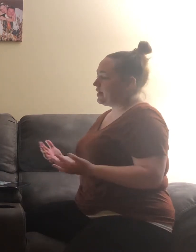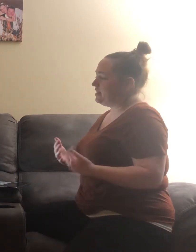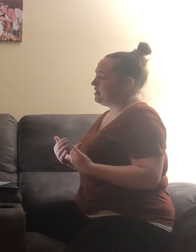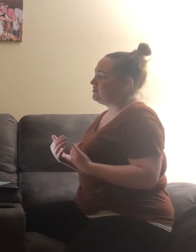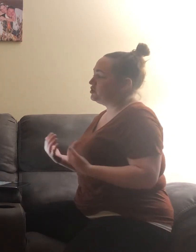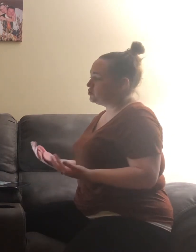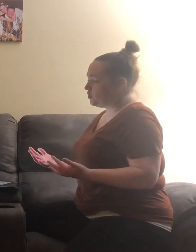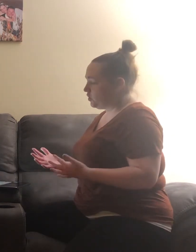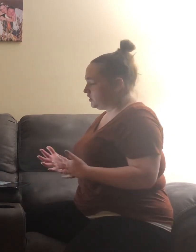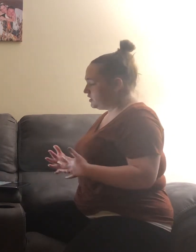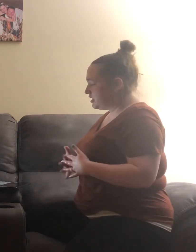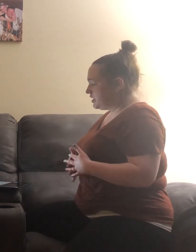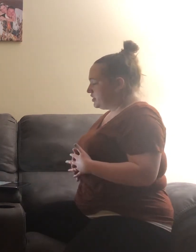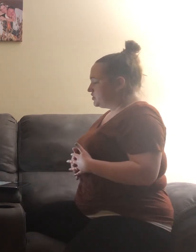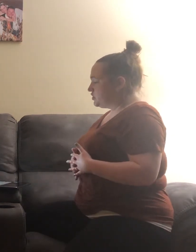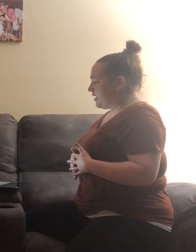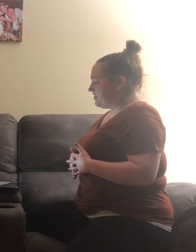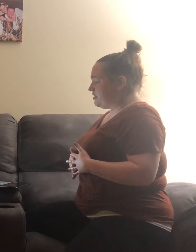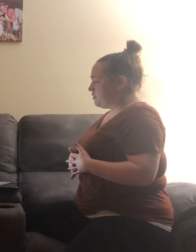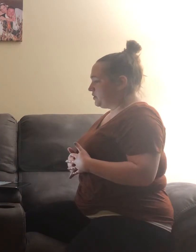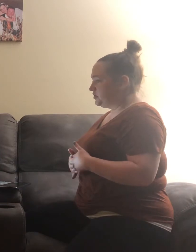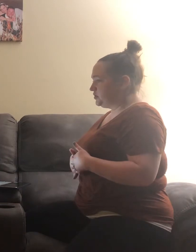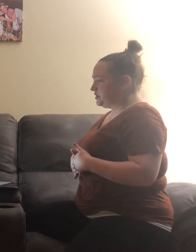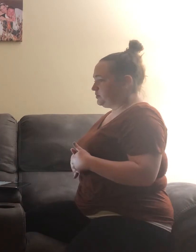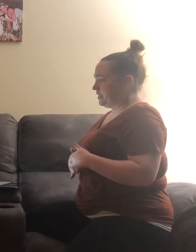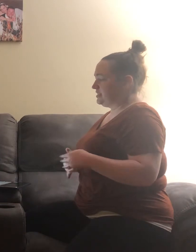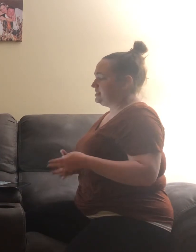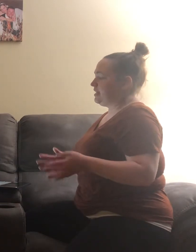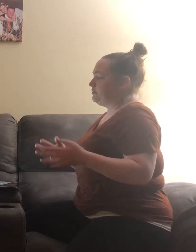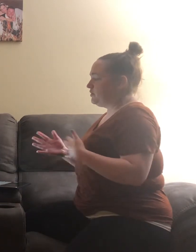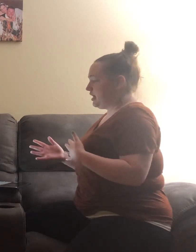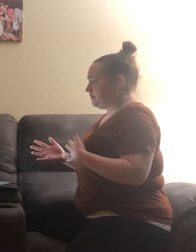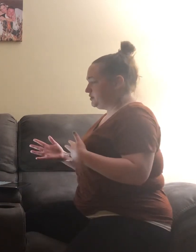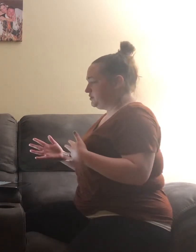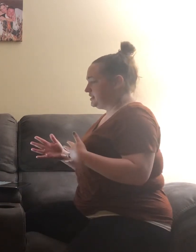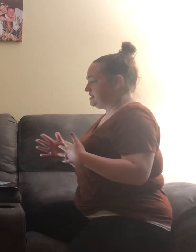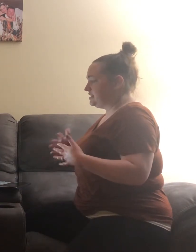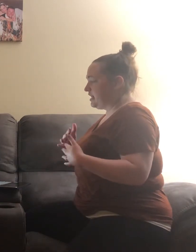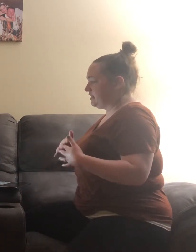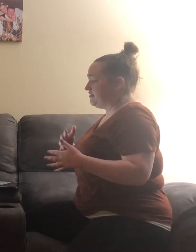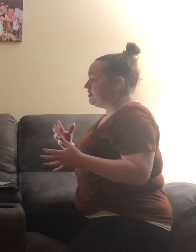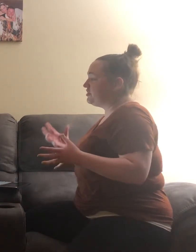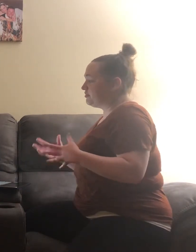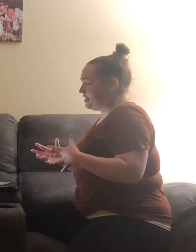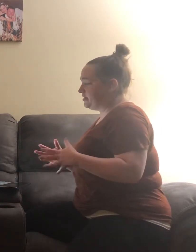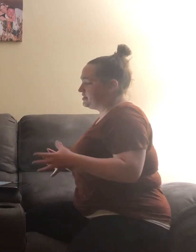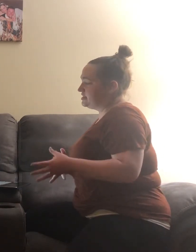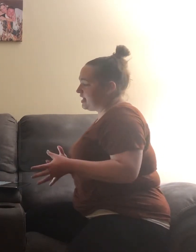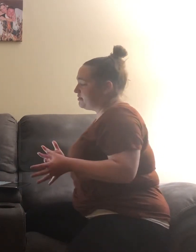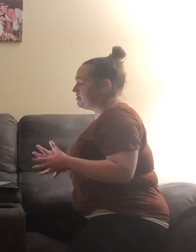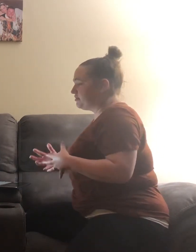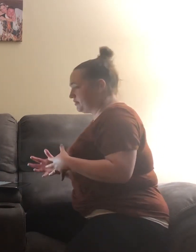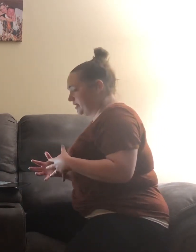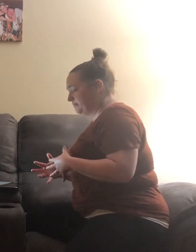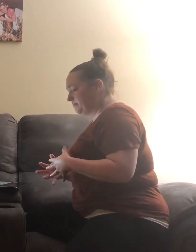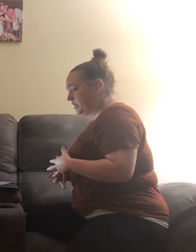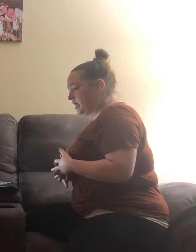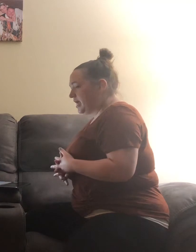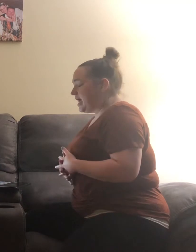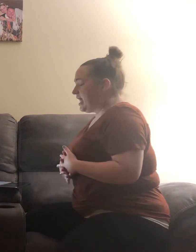enough control. So I think what we'll do is we're going to step you up to a level 3 or a step 3.